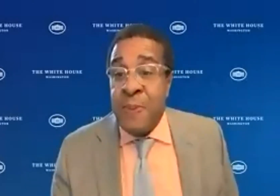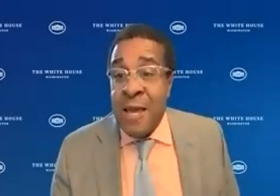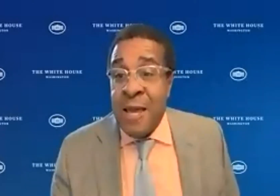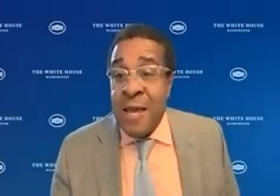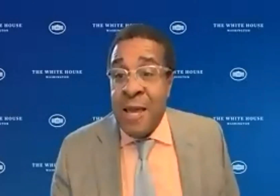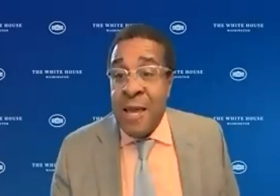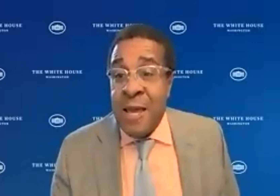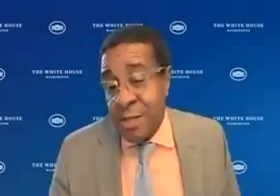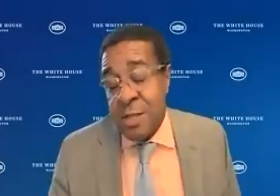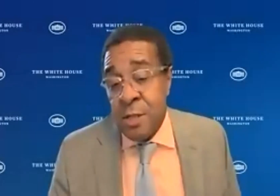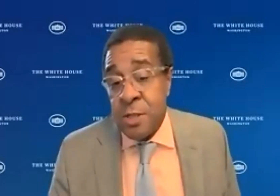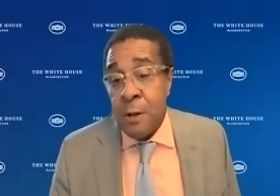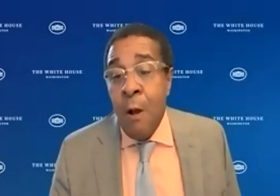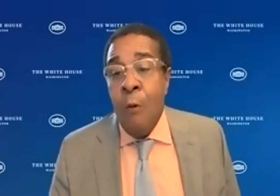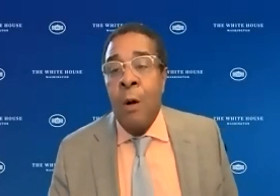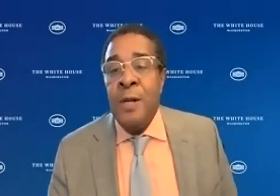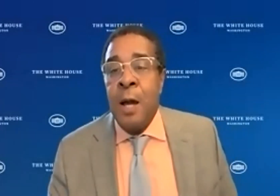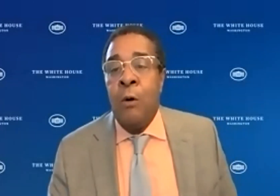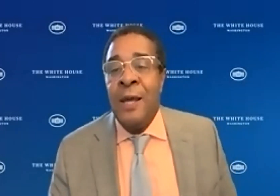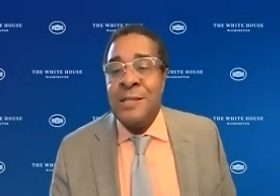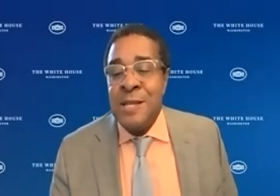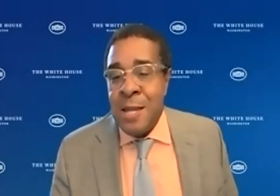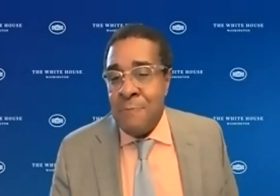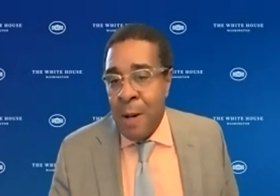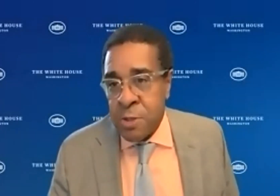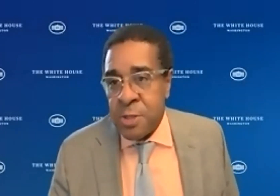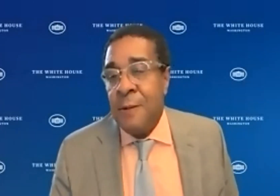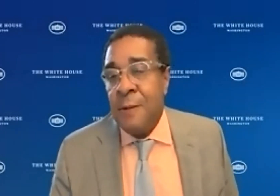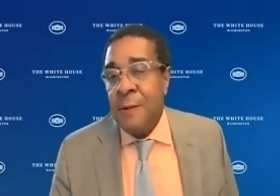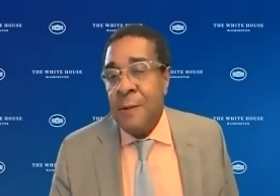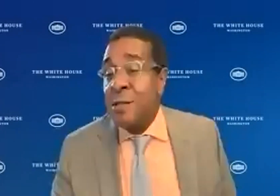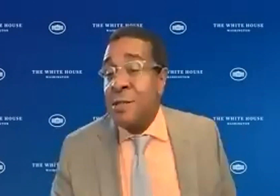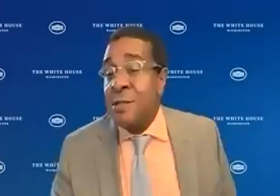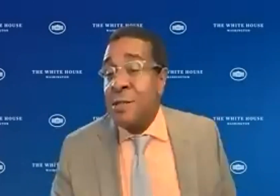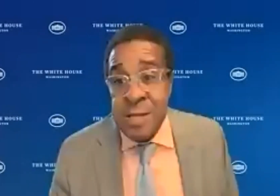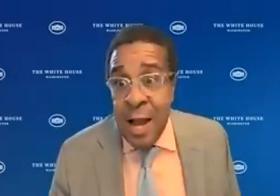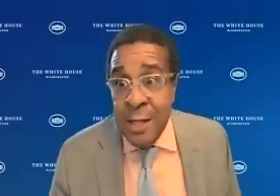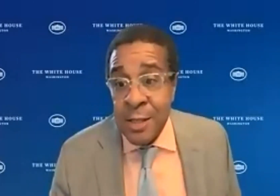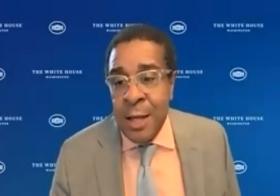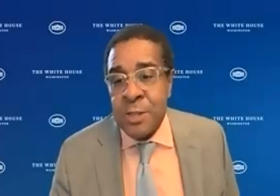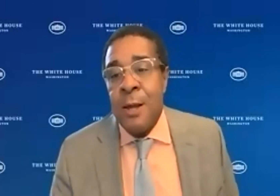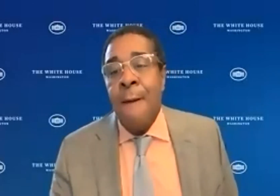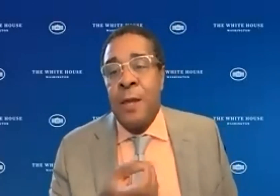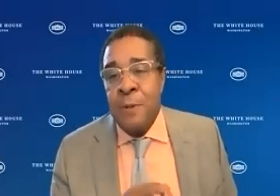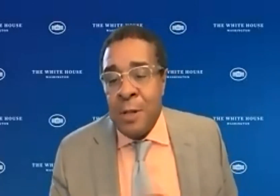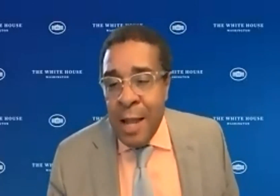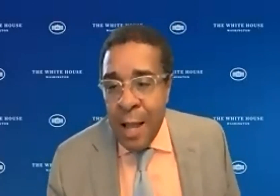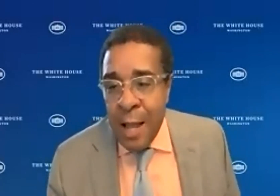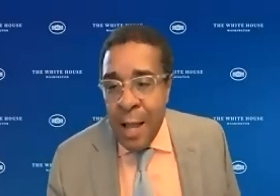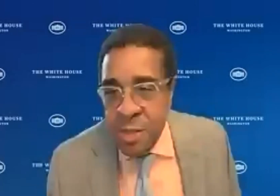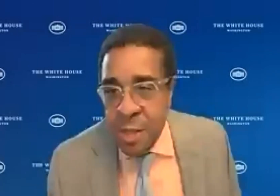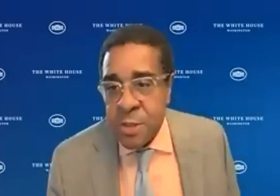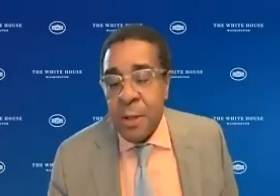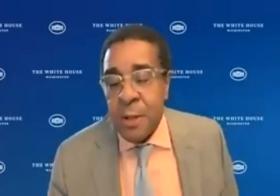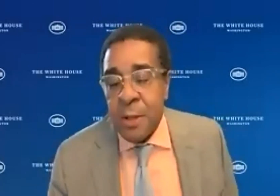in the spaces and places where we know it's needed most. And that is our STI clinics, the community